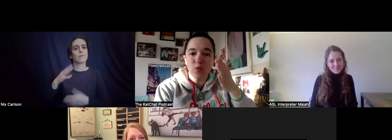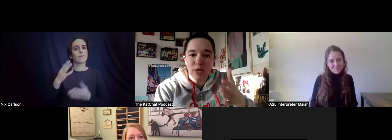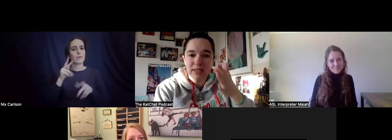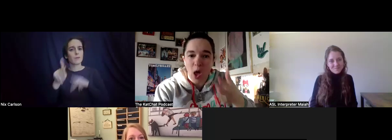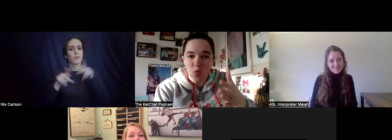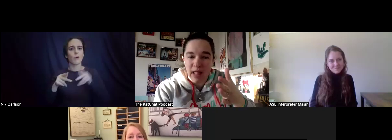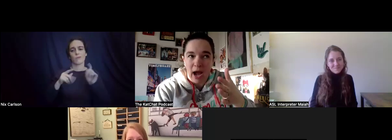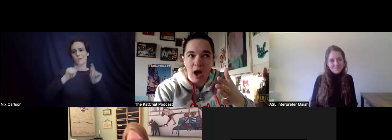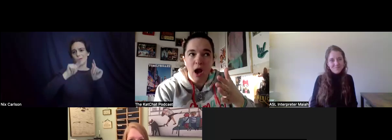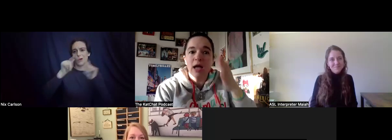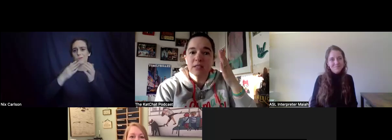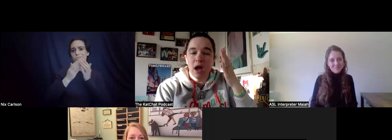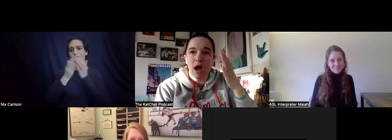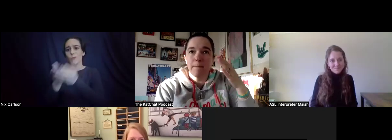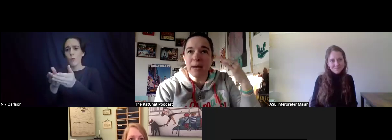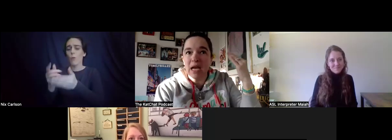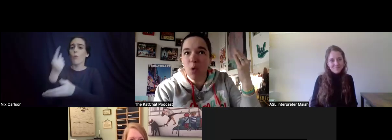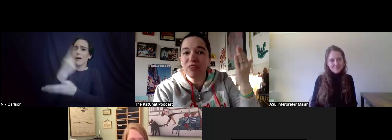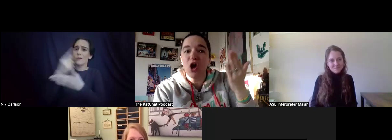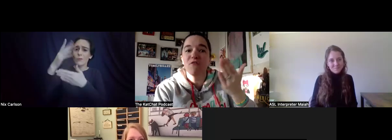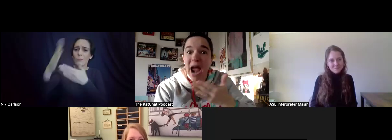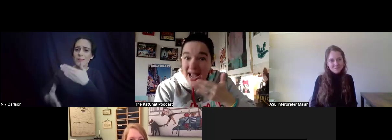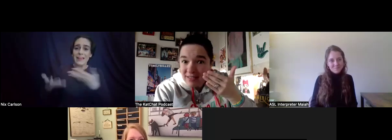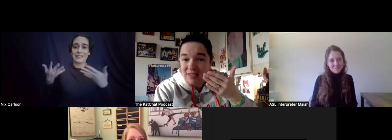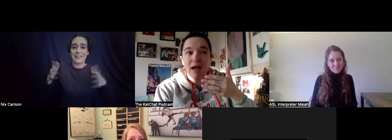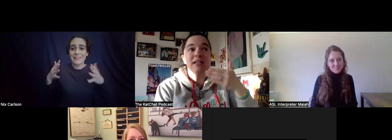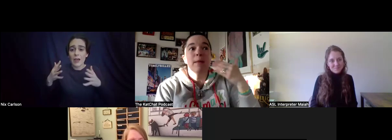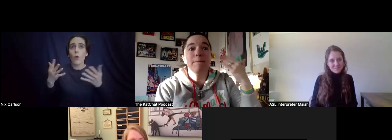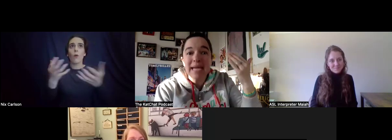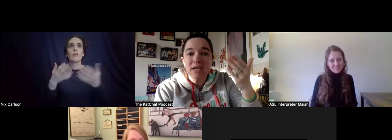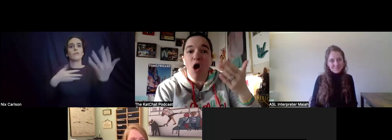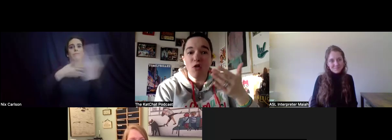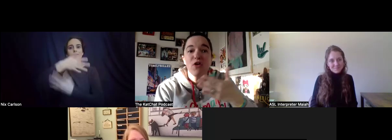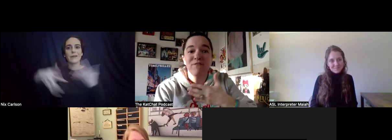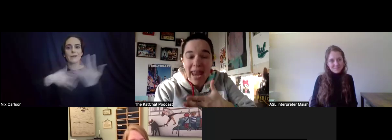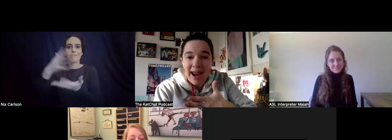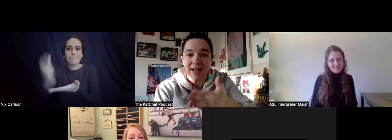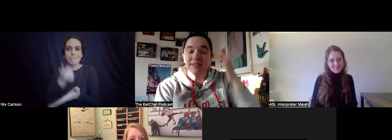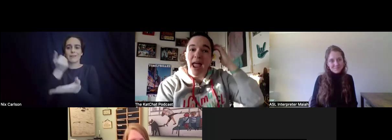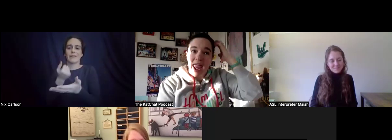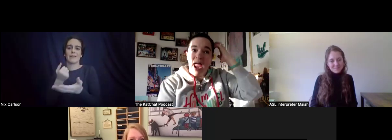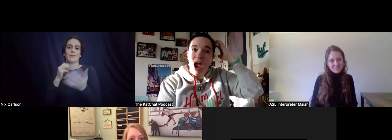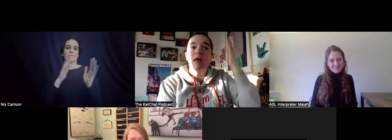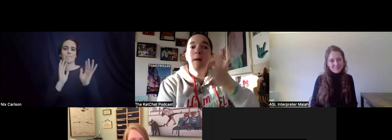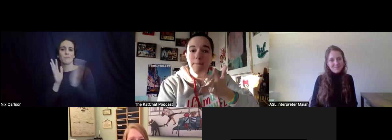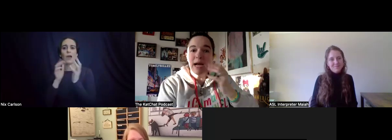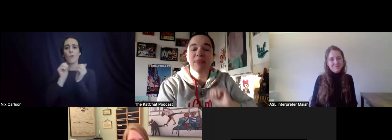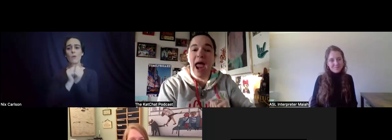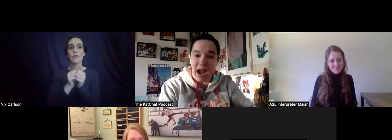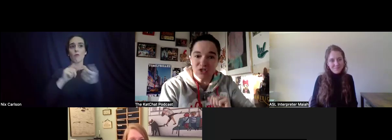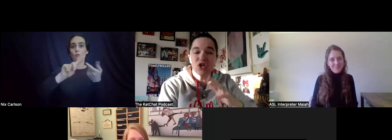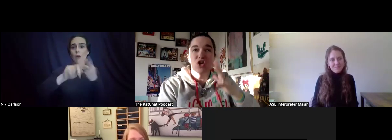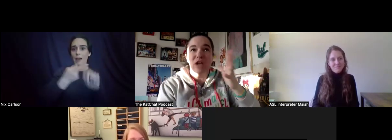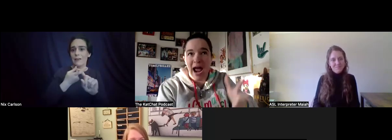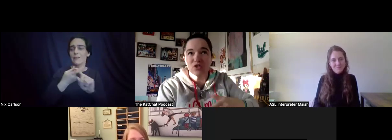for one reason only, to be with their friends, to meet other bands, and meet